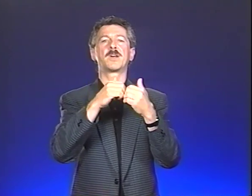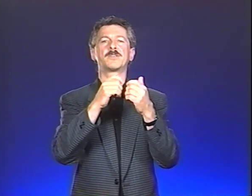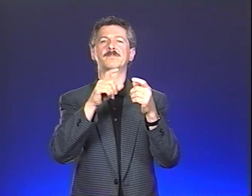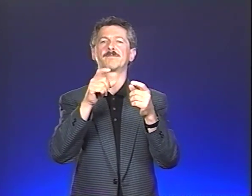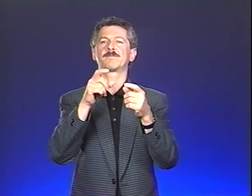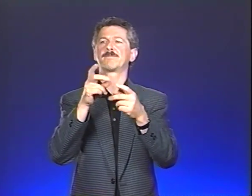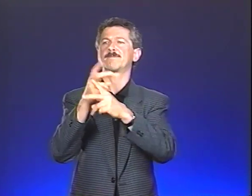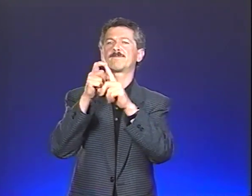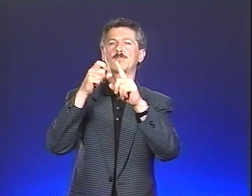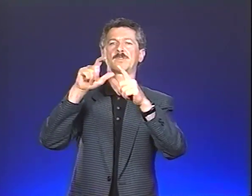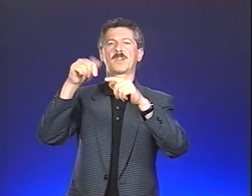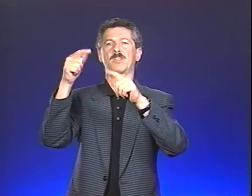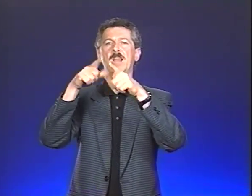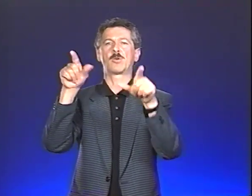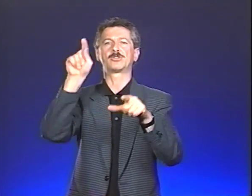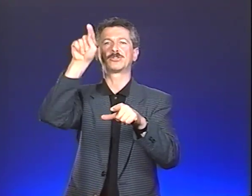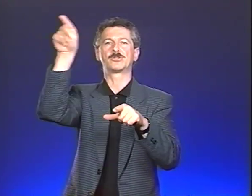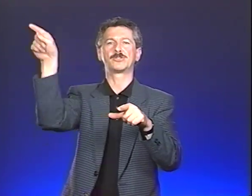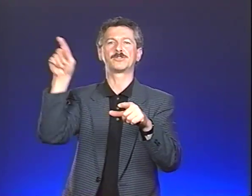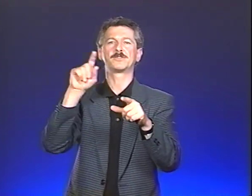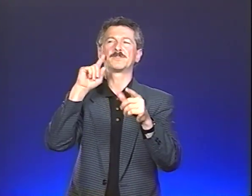Languages can also borrow symbols from other languages.